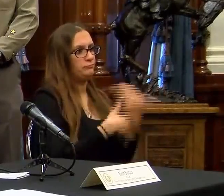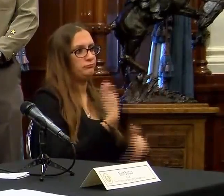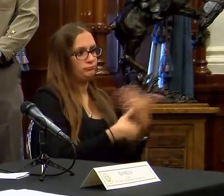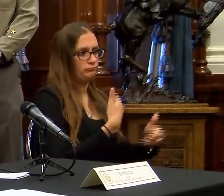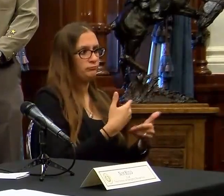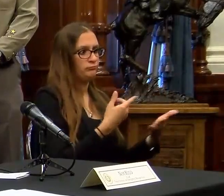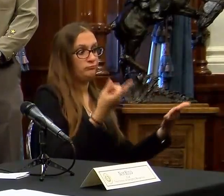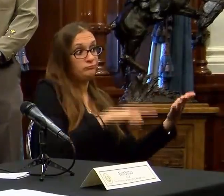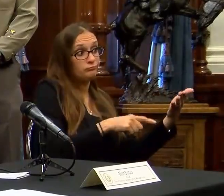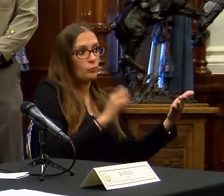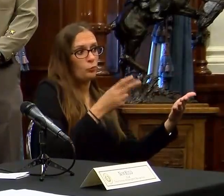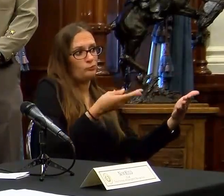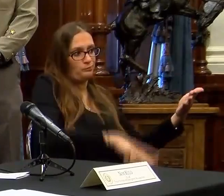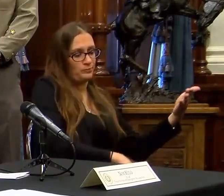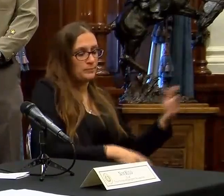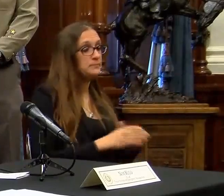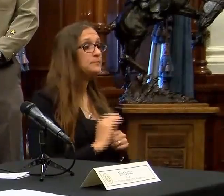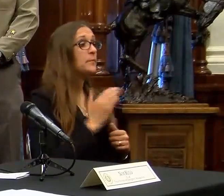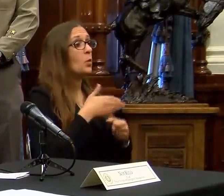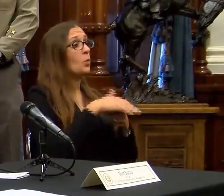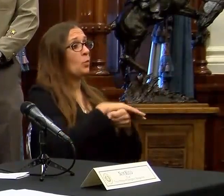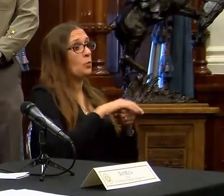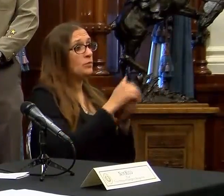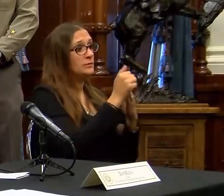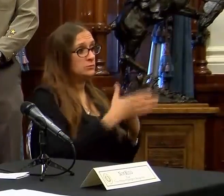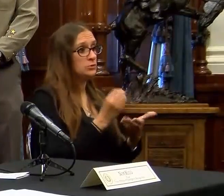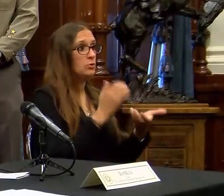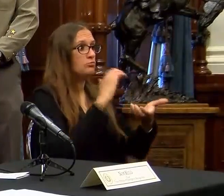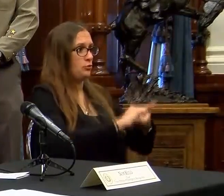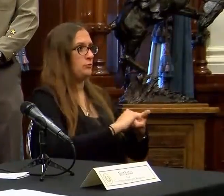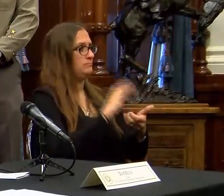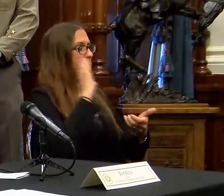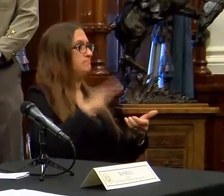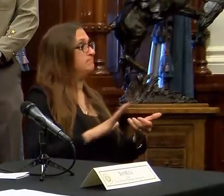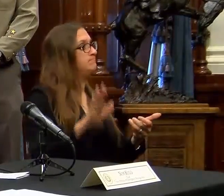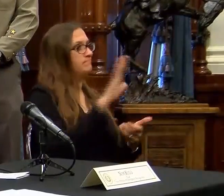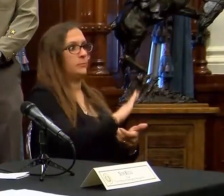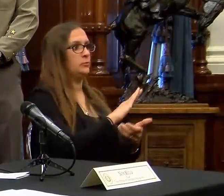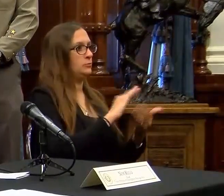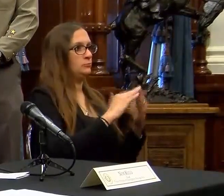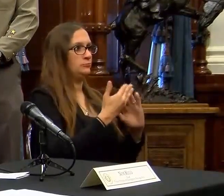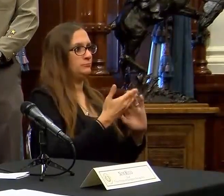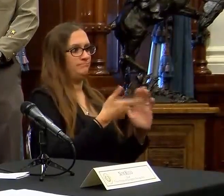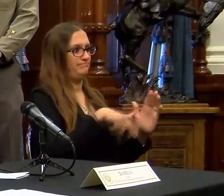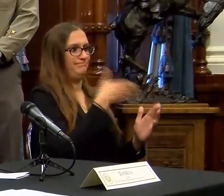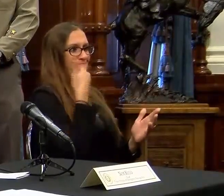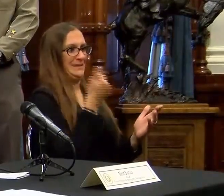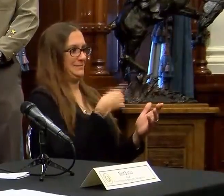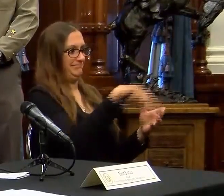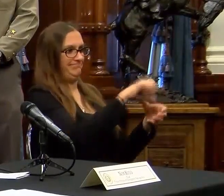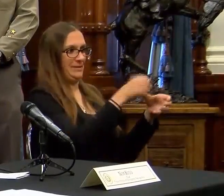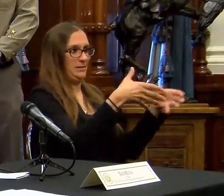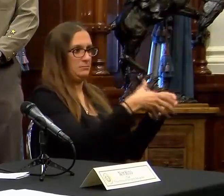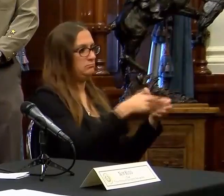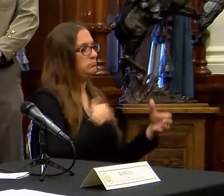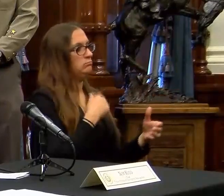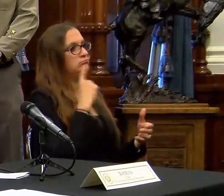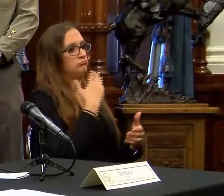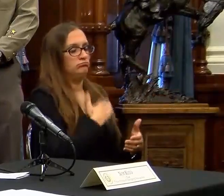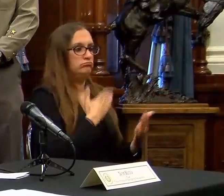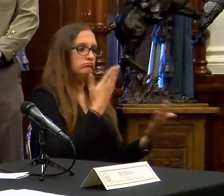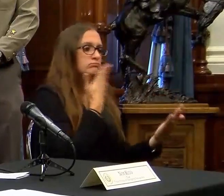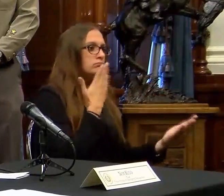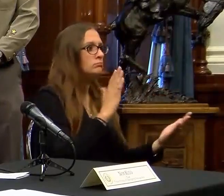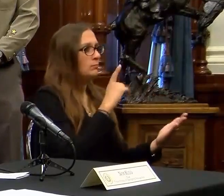that. Our local leaders and partners know their communities best, and I appreciate their swift action